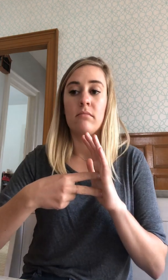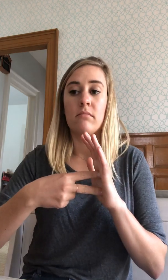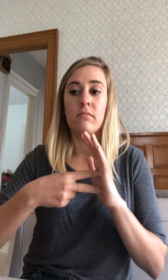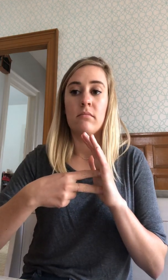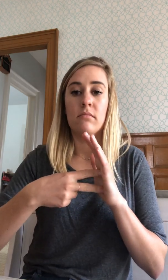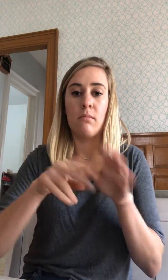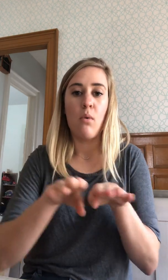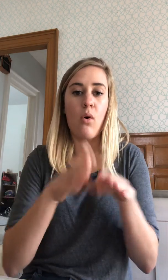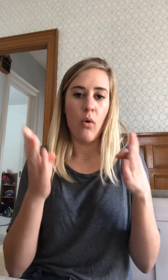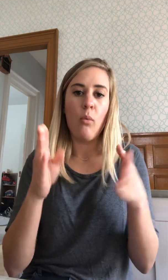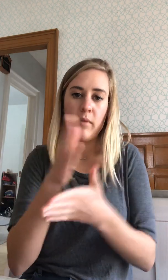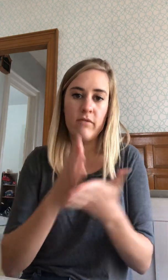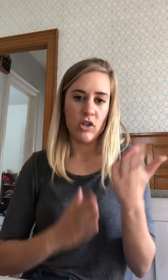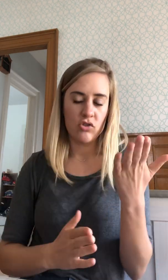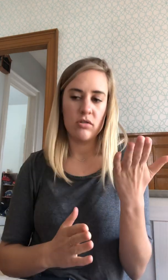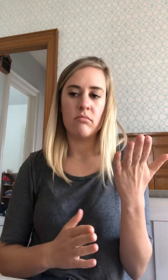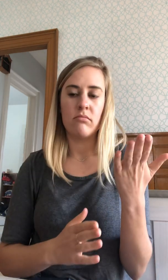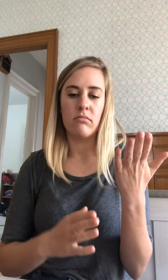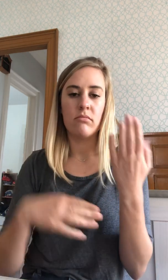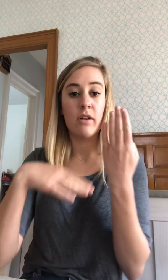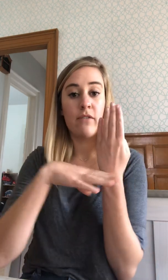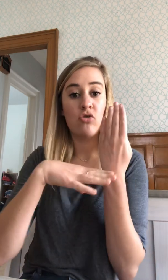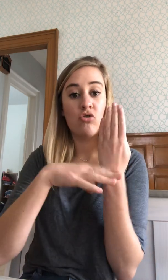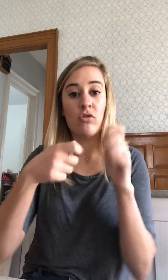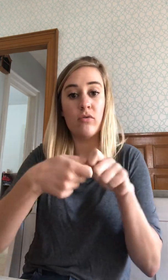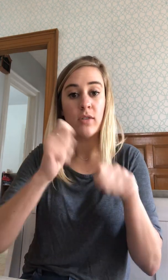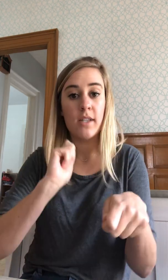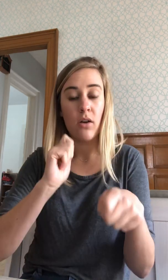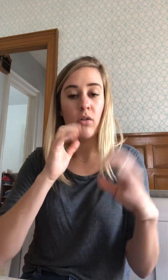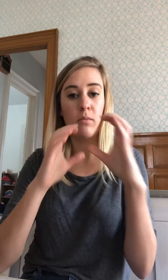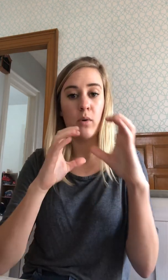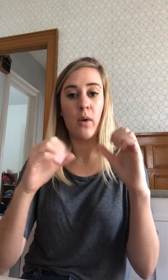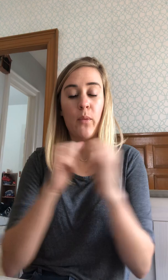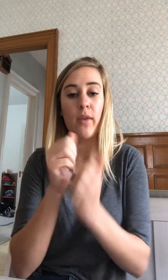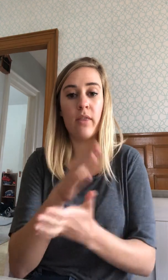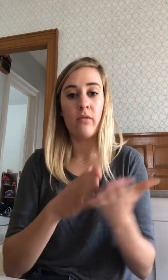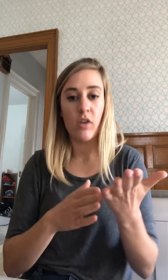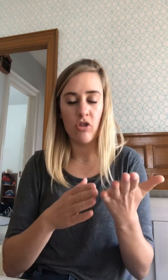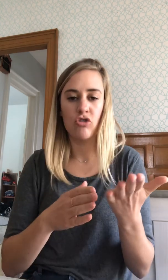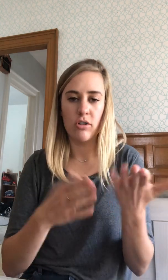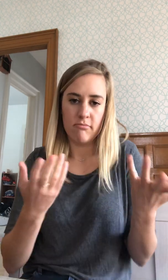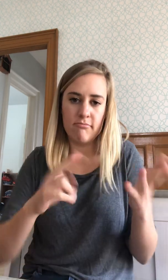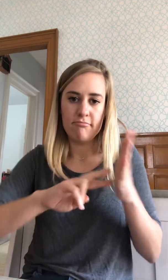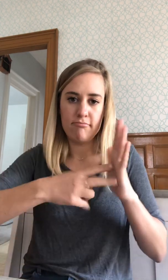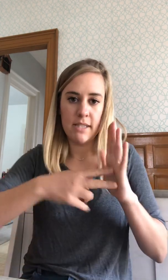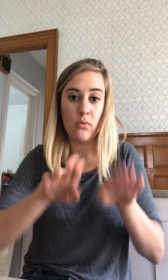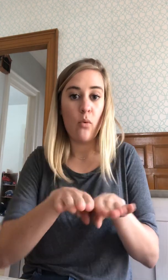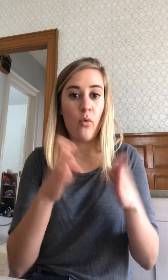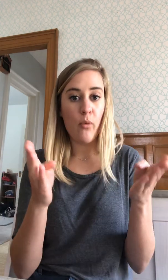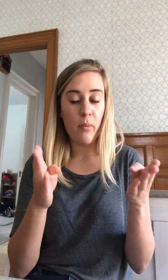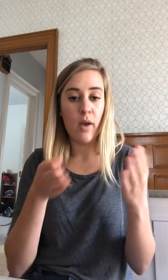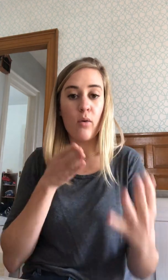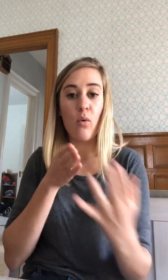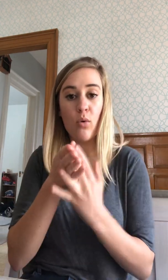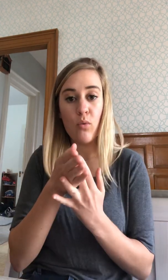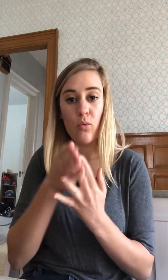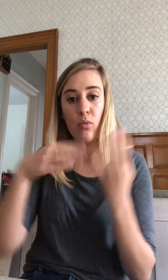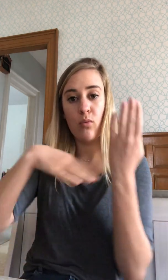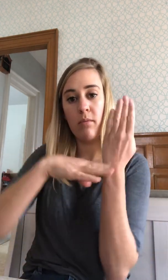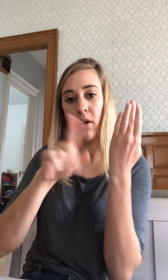open fracture. You got a gingival tear that communicates with the fracture, that makes it open, goes through periodontal ligament space. Even though you can't